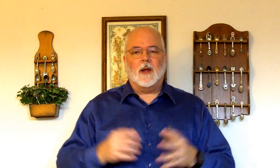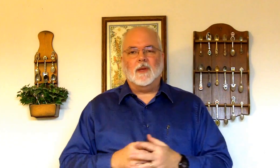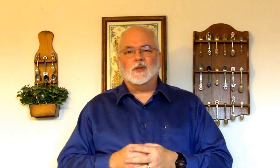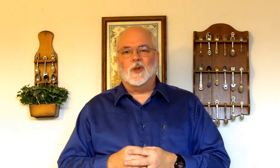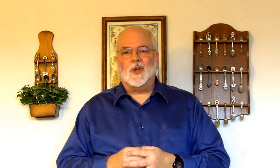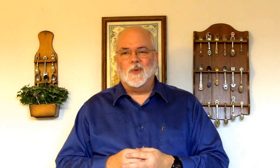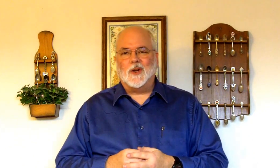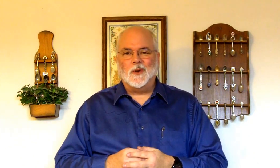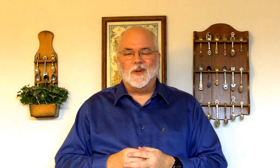be the song that you want to do.